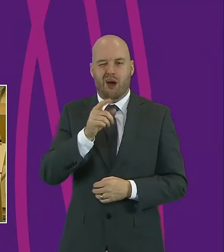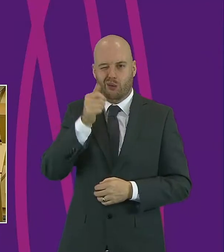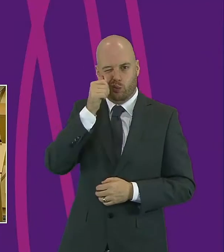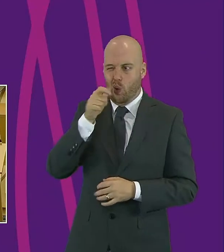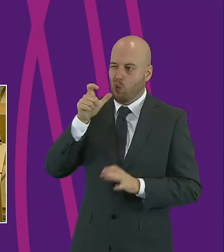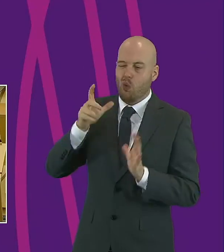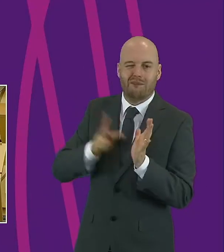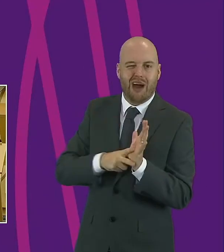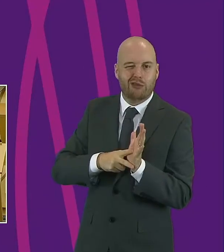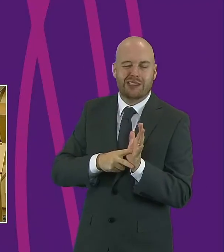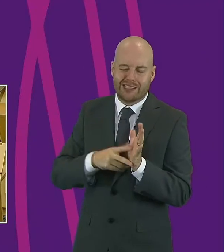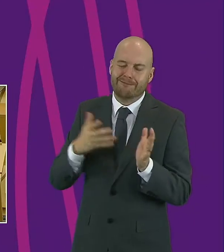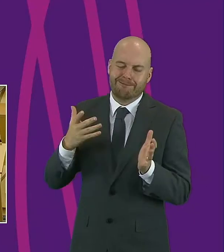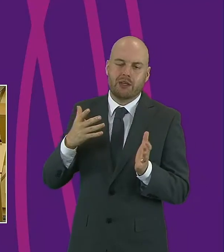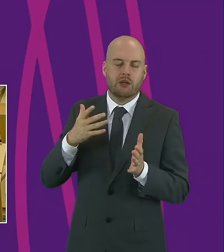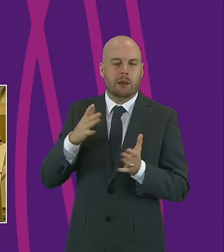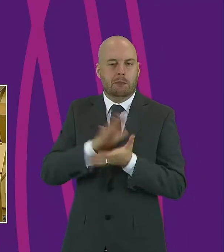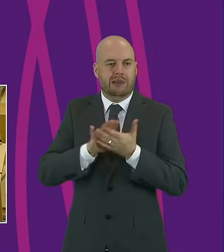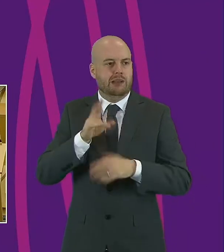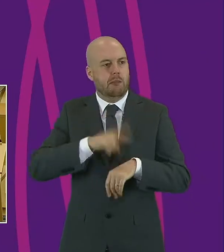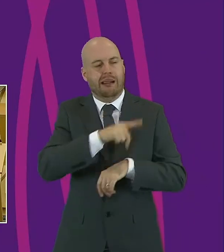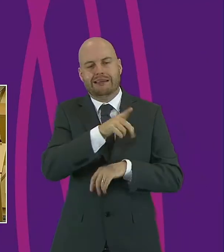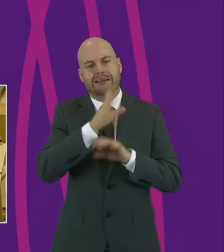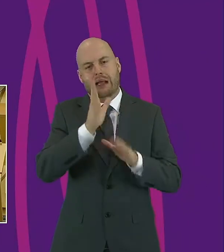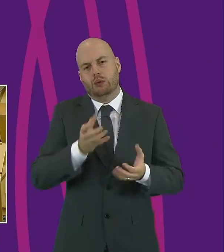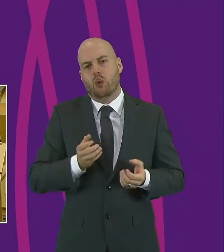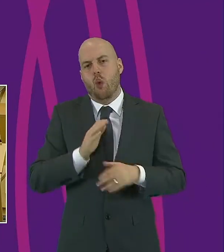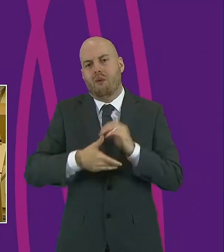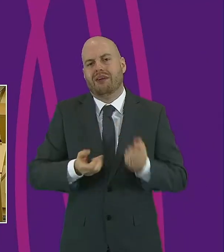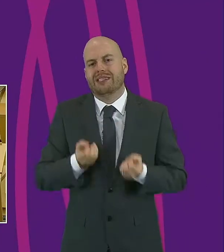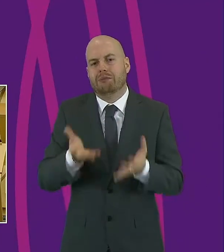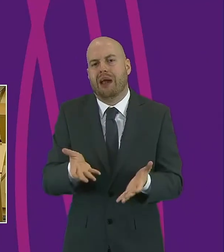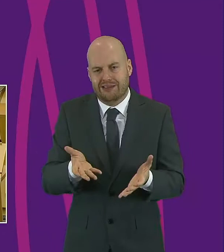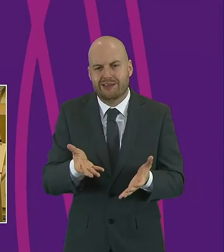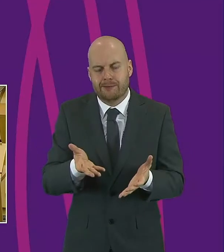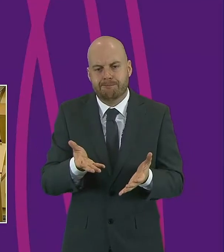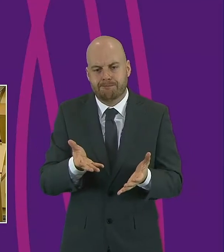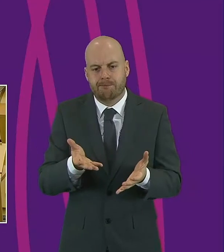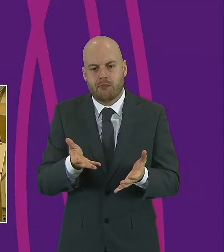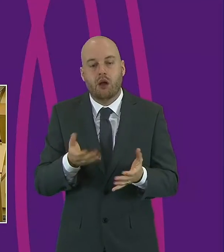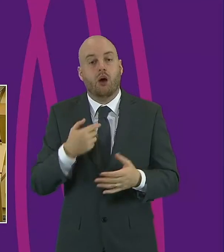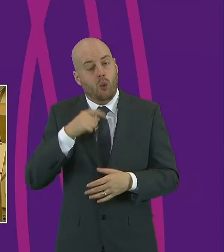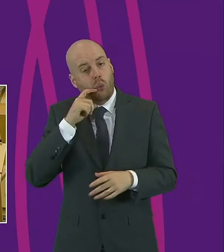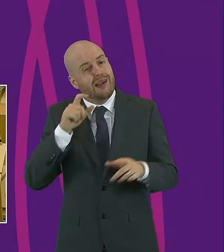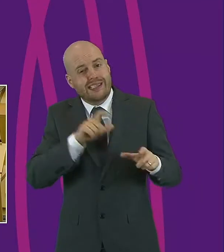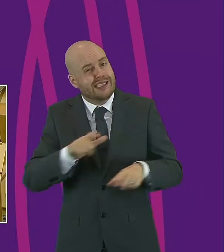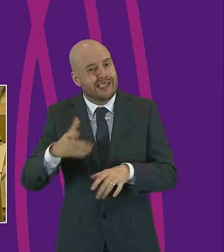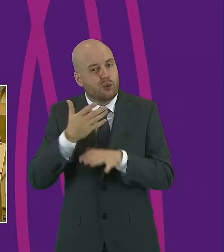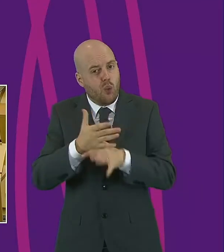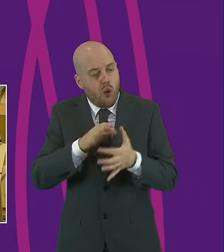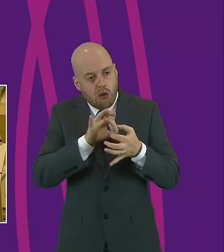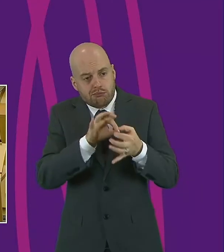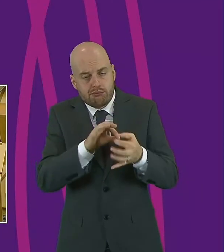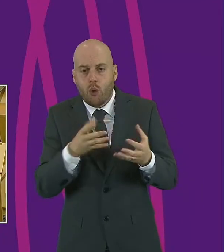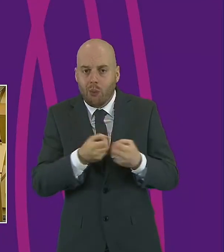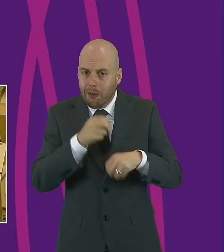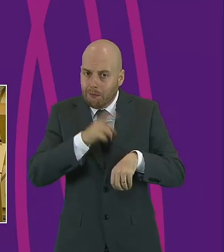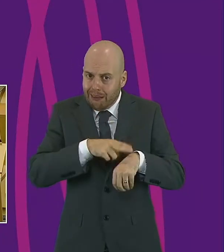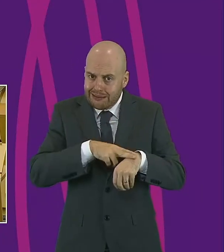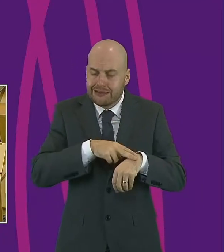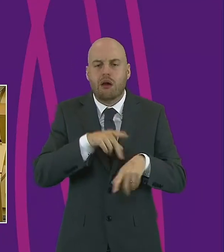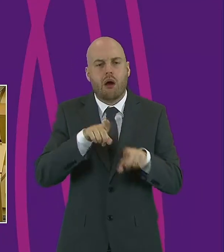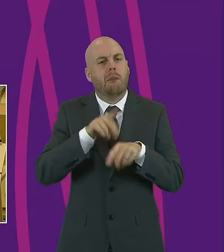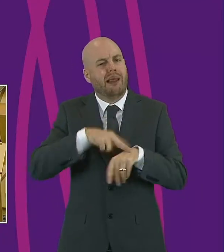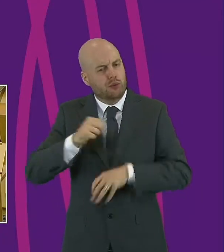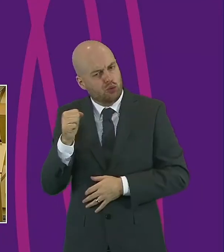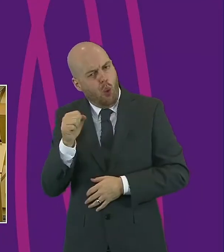lead to expenditure, or could lead to expenditure above this budget allocation. We will continue to work closely with the Scottish Police Authority and Police Scotland to monitor